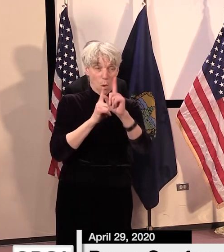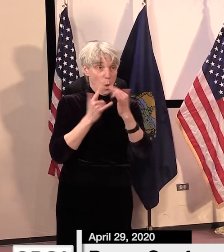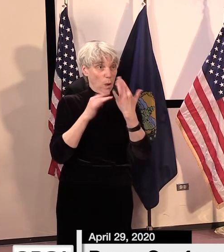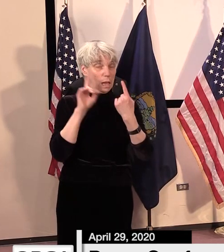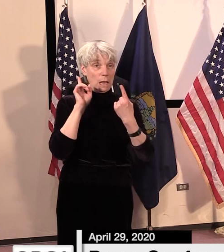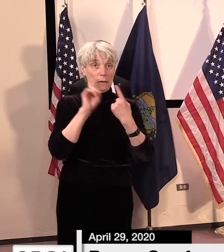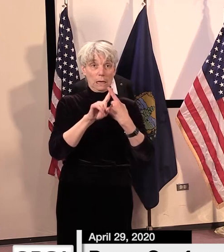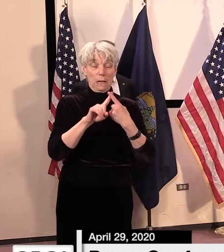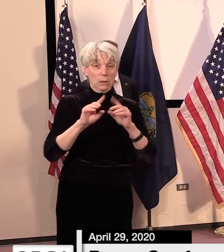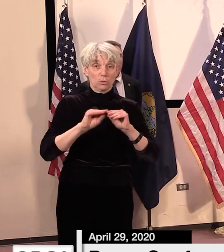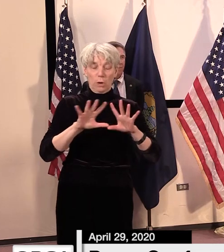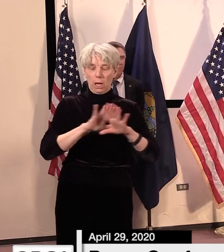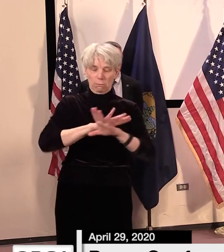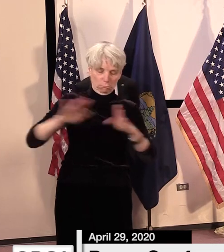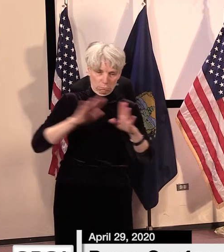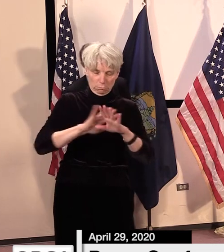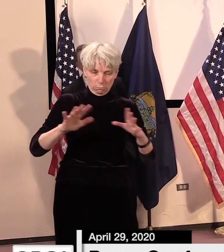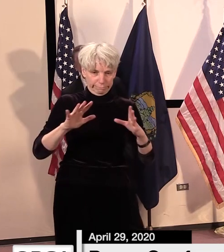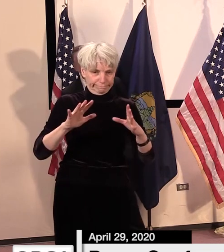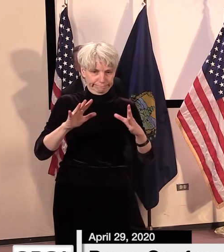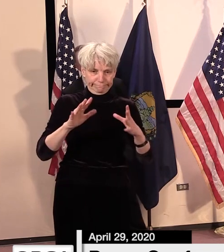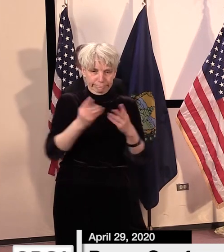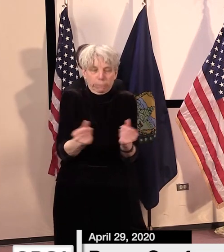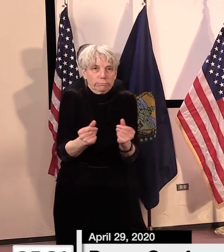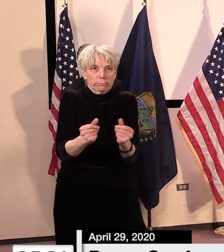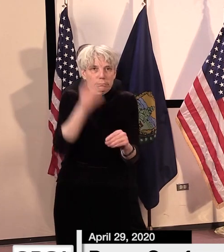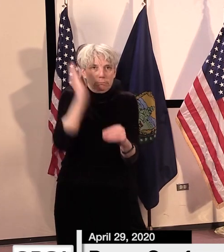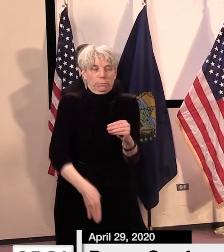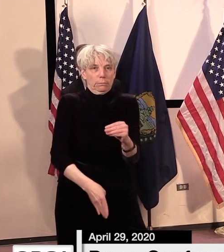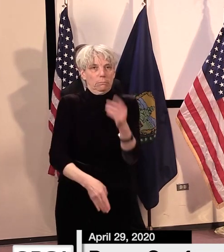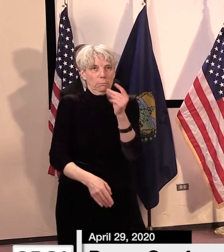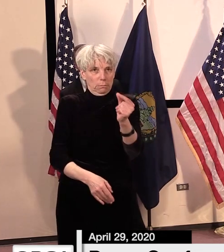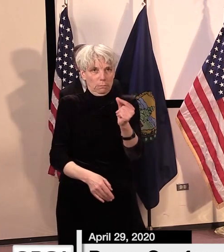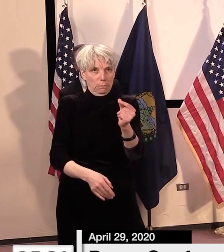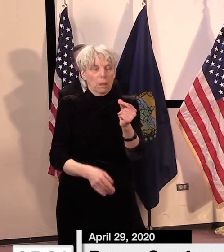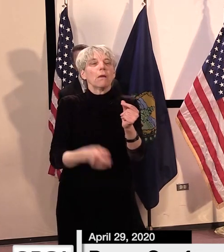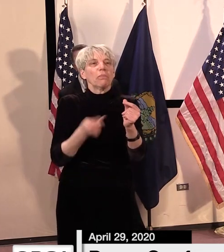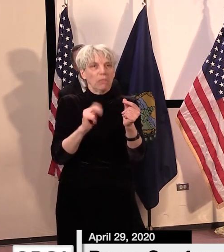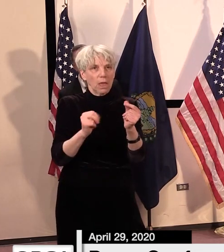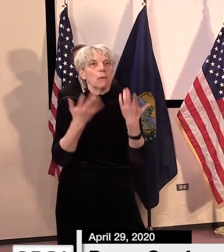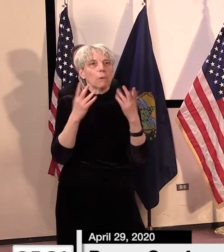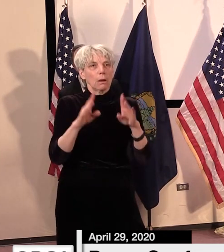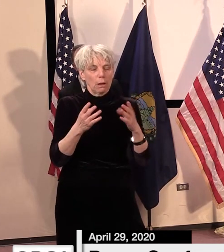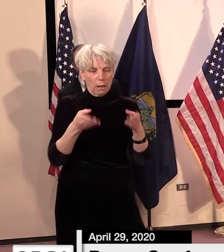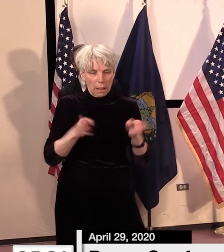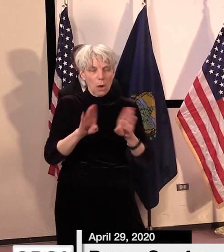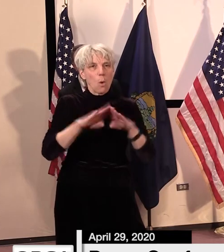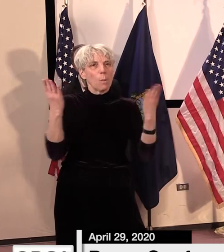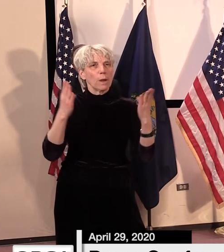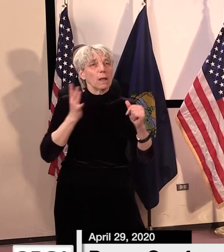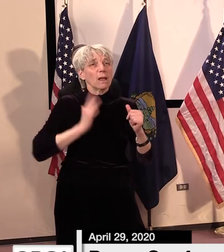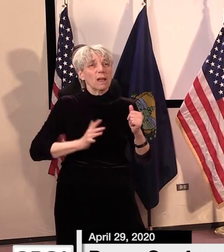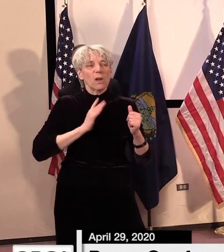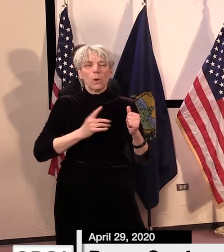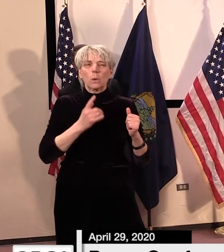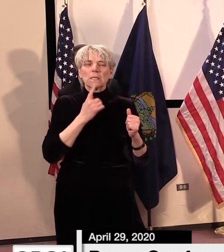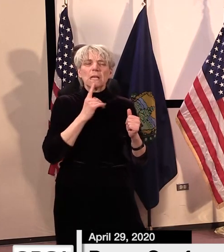altogether? Because previously it was set to be just to flatten it enough to not exceed hospital capacity.